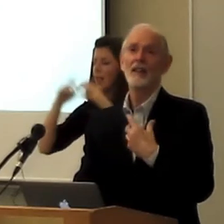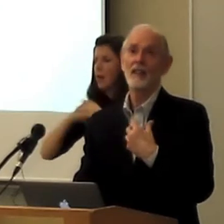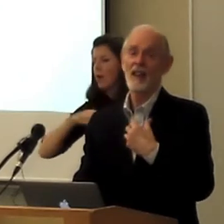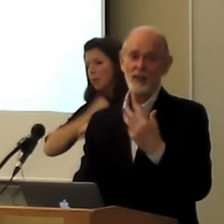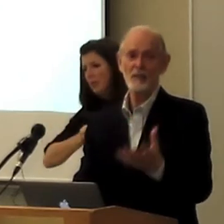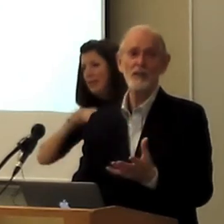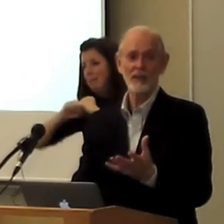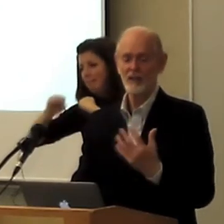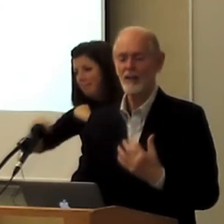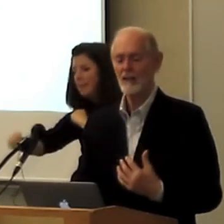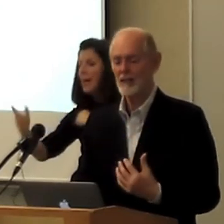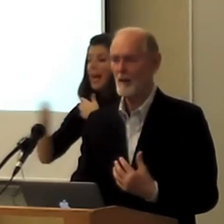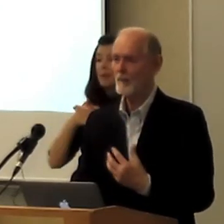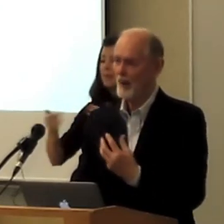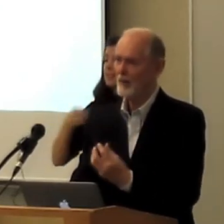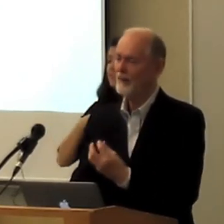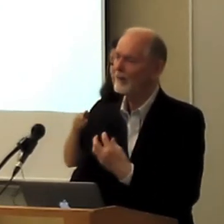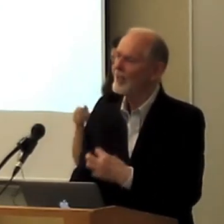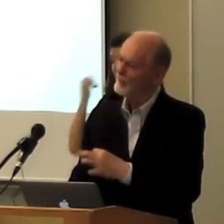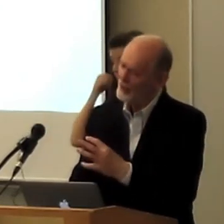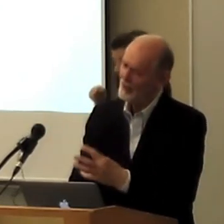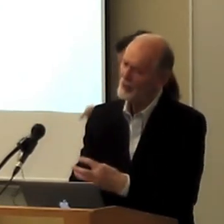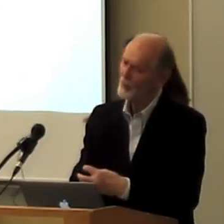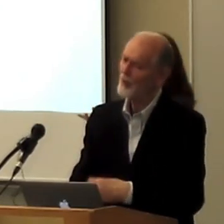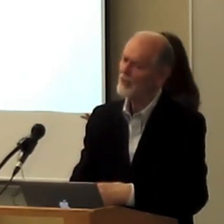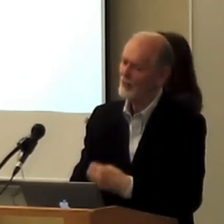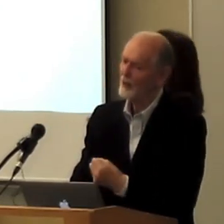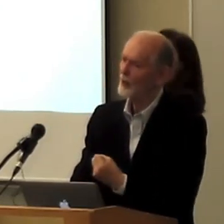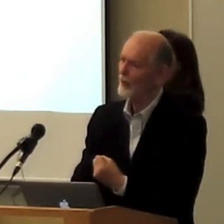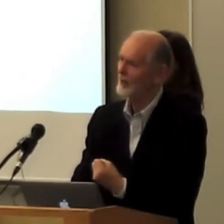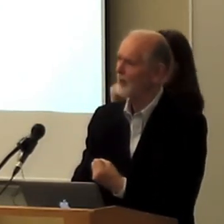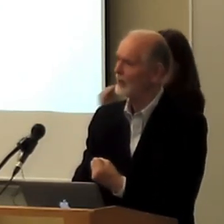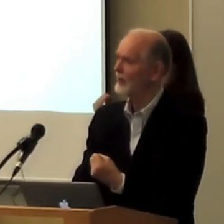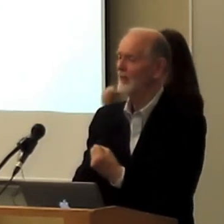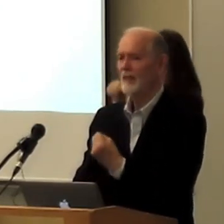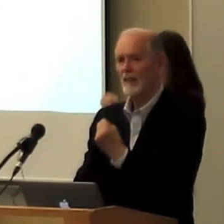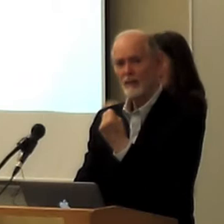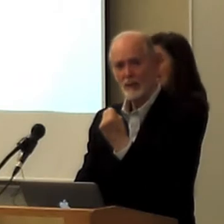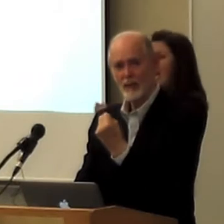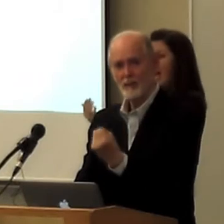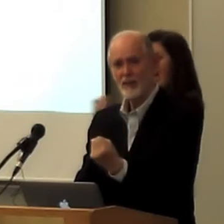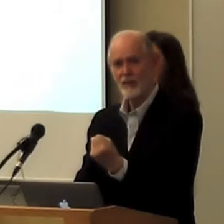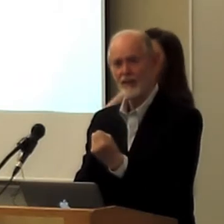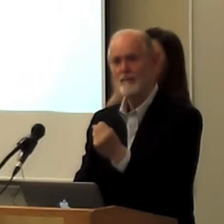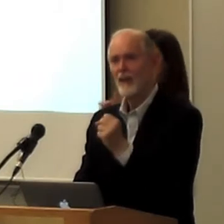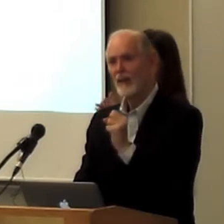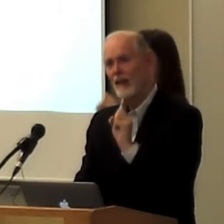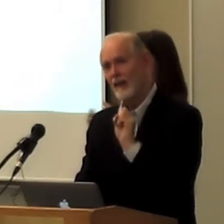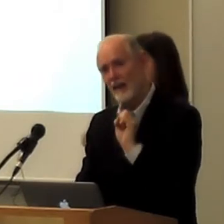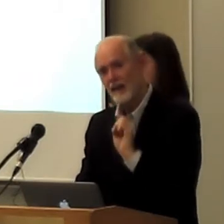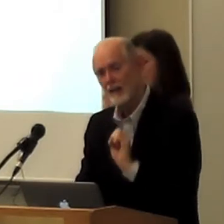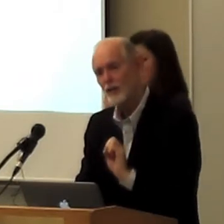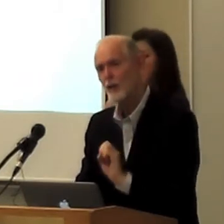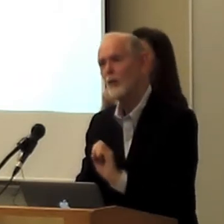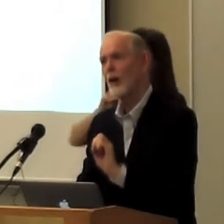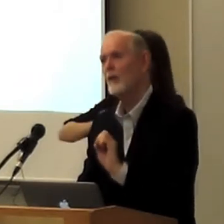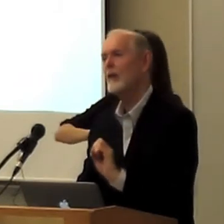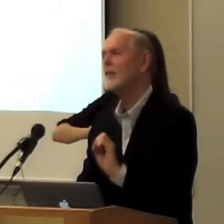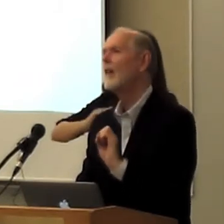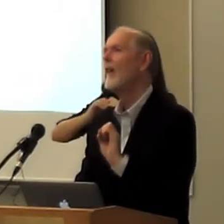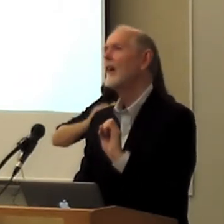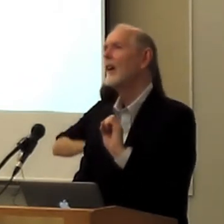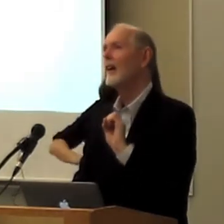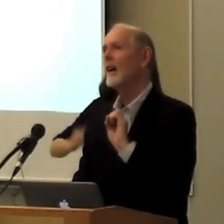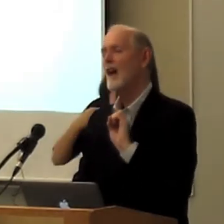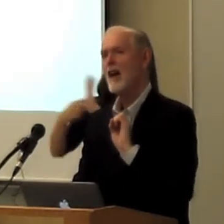everything we teach has some powerful... Think, what is the core image in what I'm teaching. And that gives you a